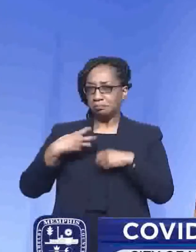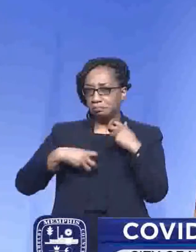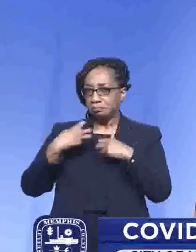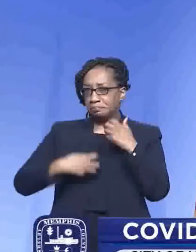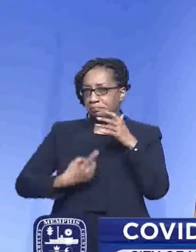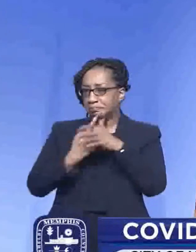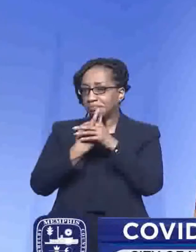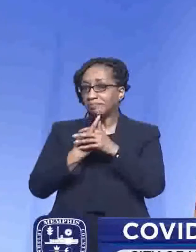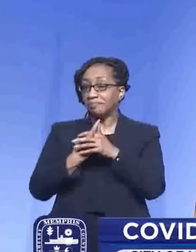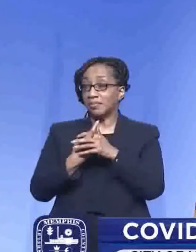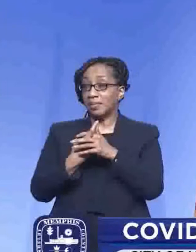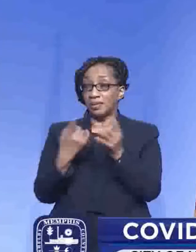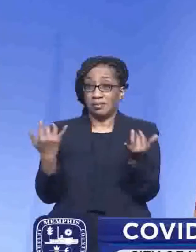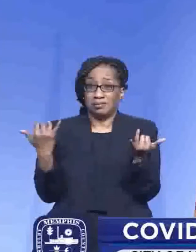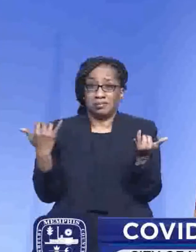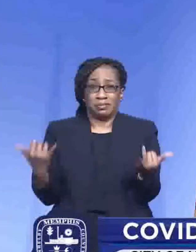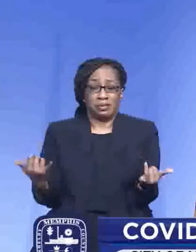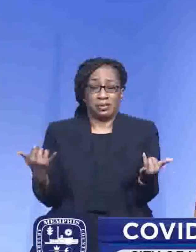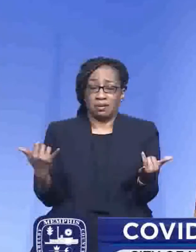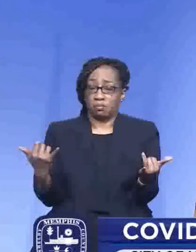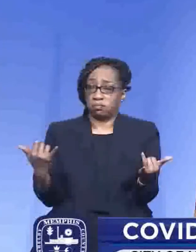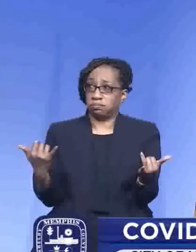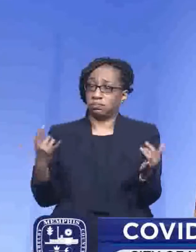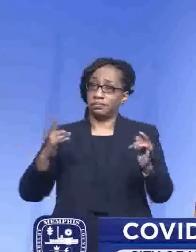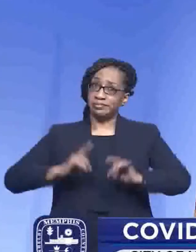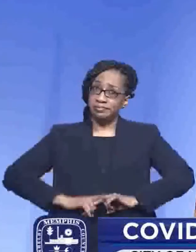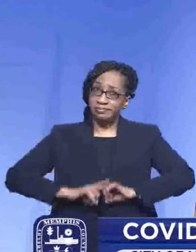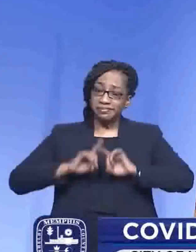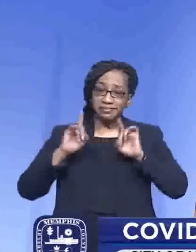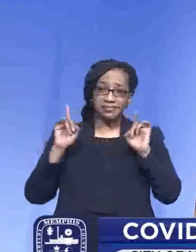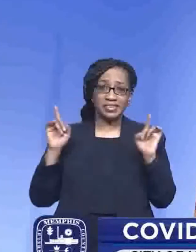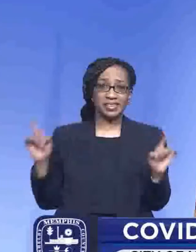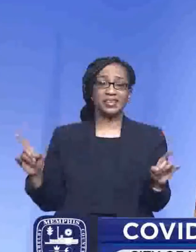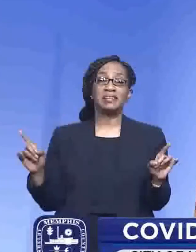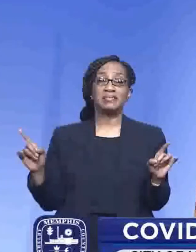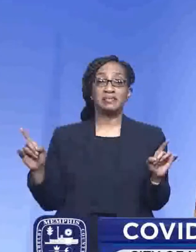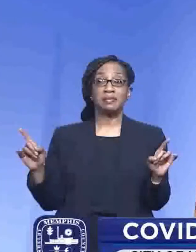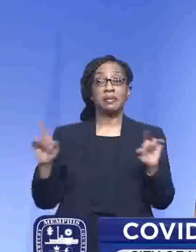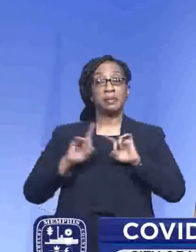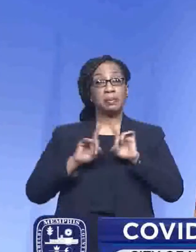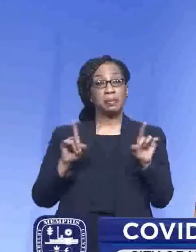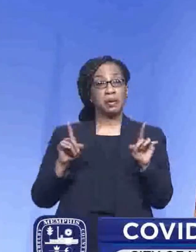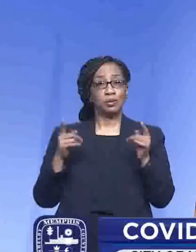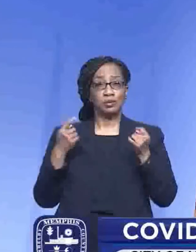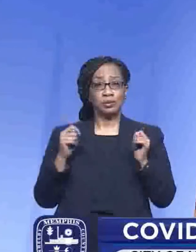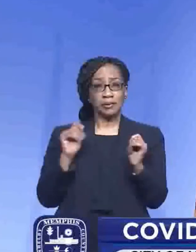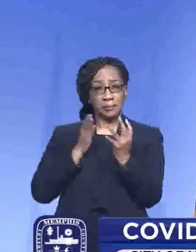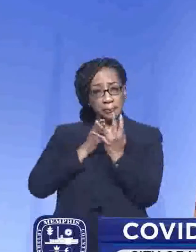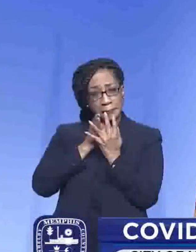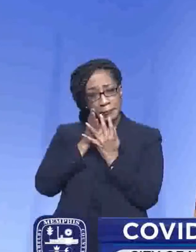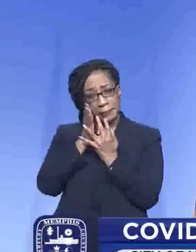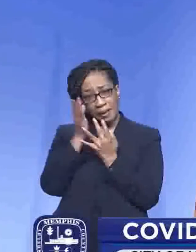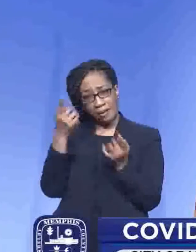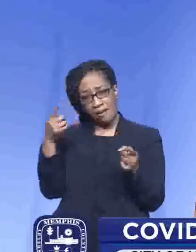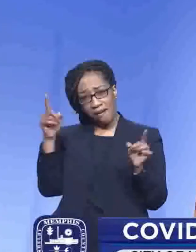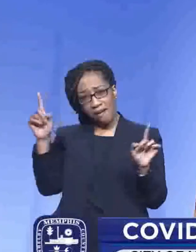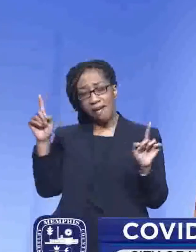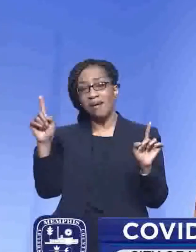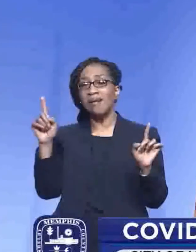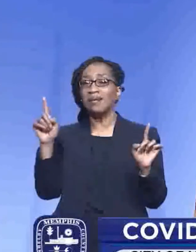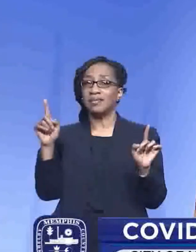in unprecedented times, and everyone is trying to work through this as quickly